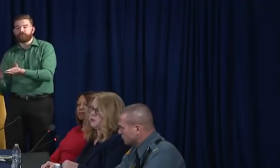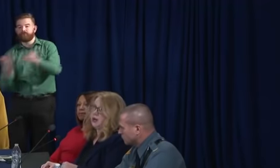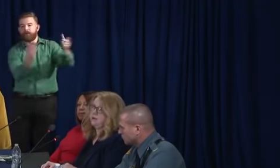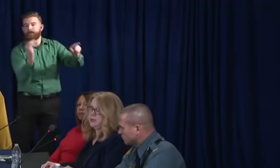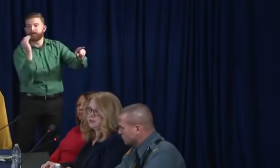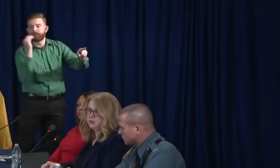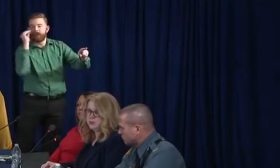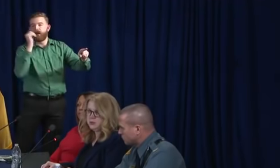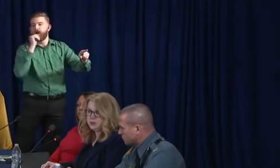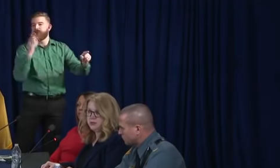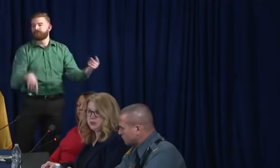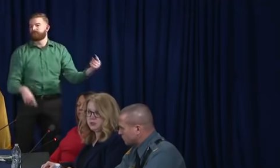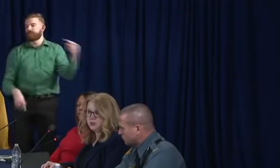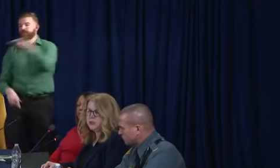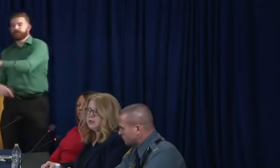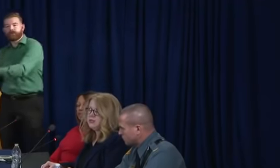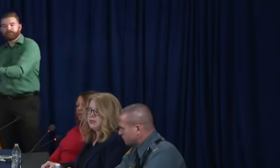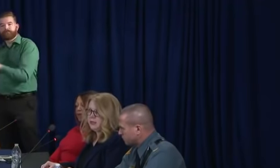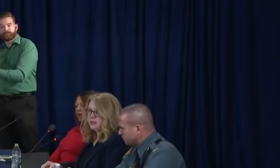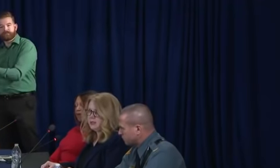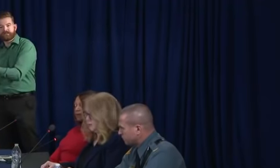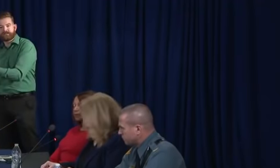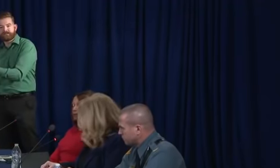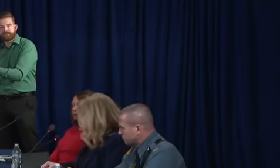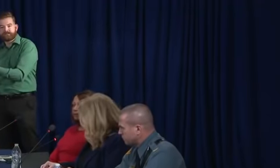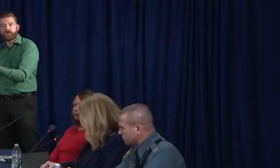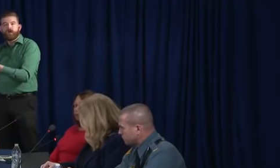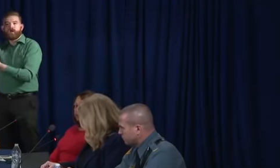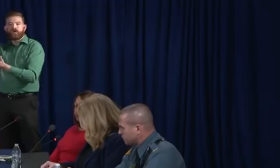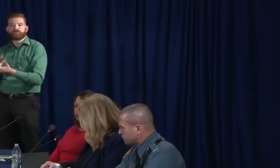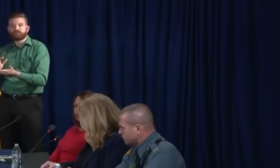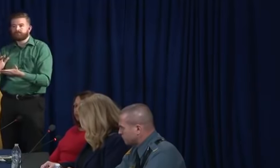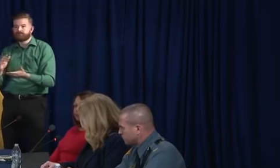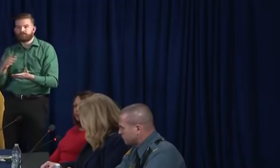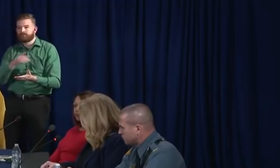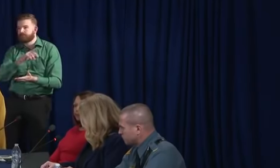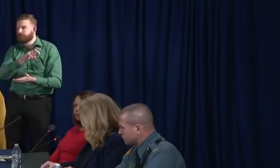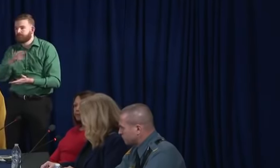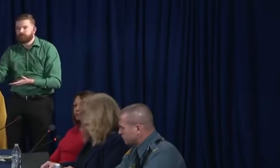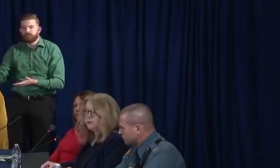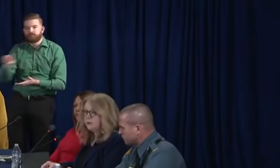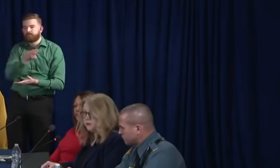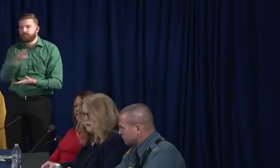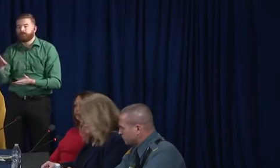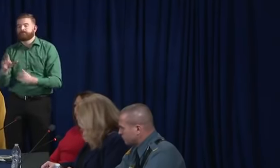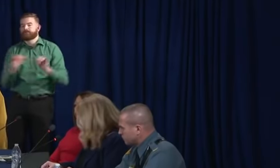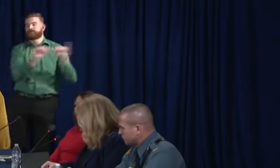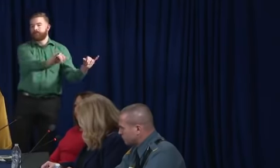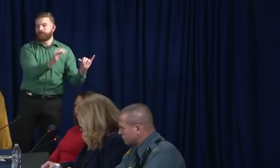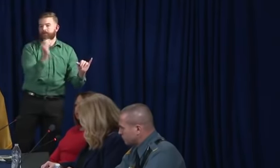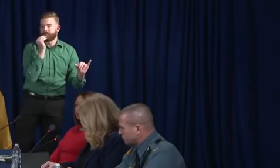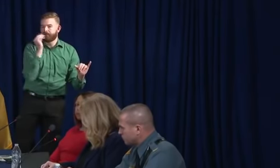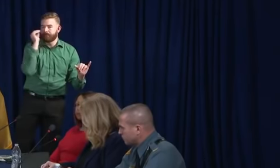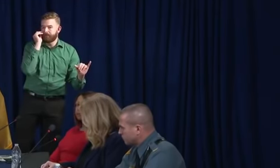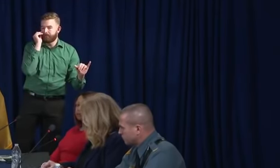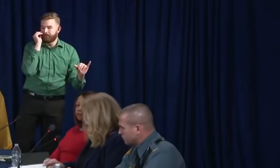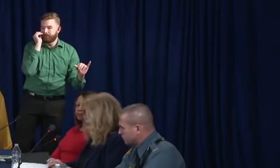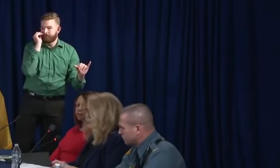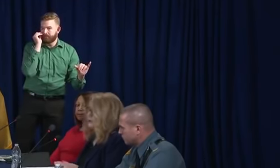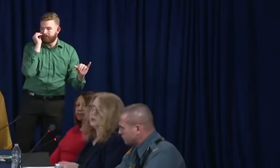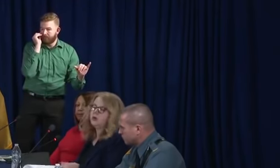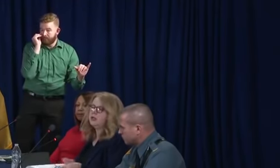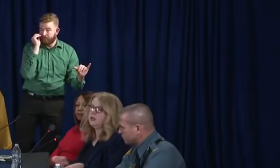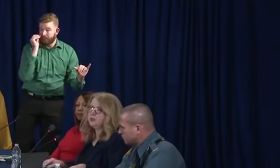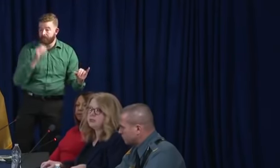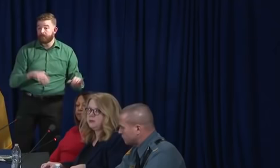amount of travel that individuals have to do to get methadone treatment. Buprenorphine does not have these same restrictions,